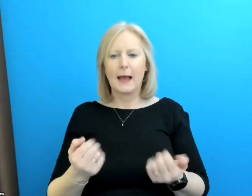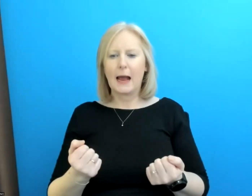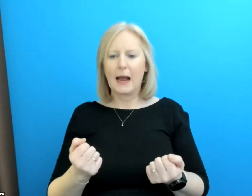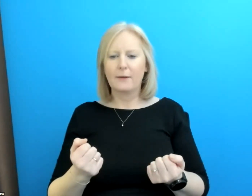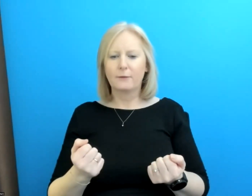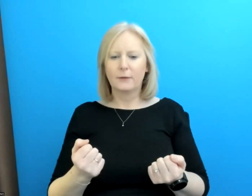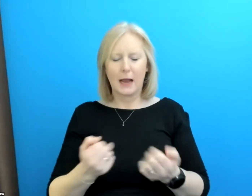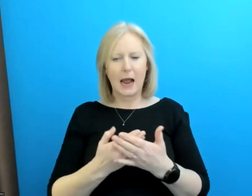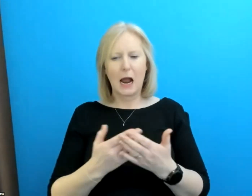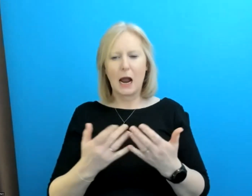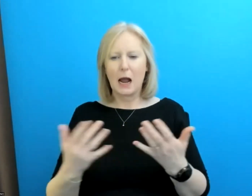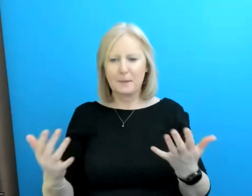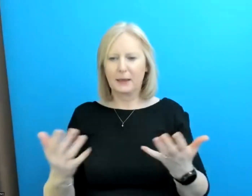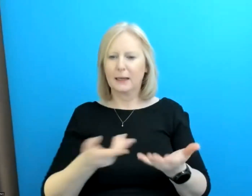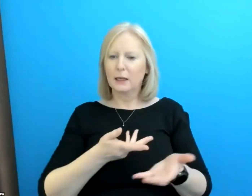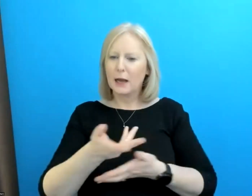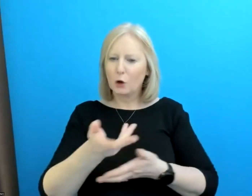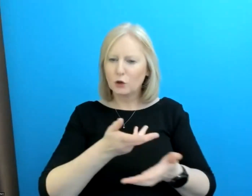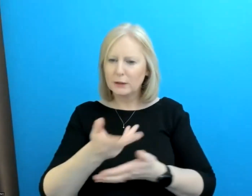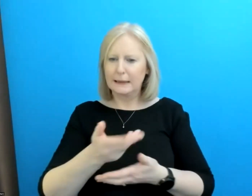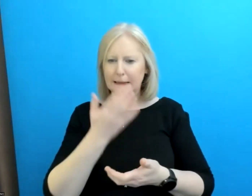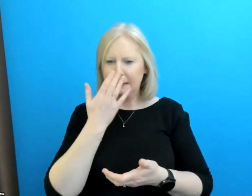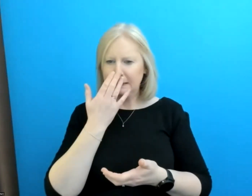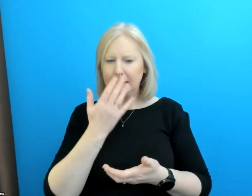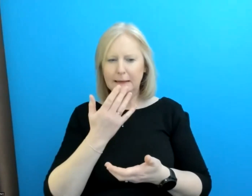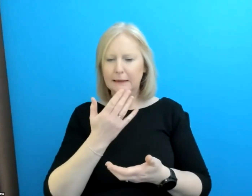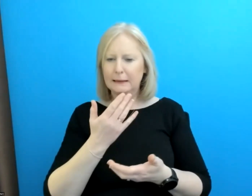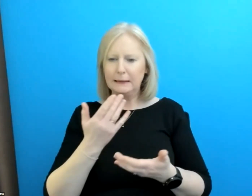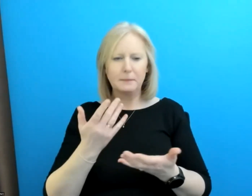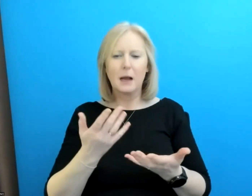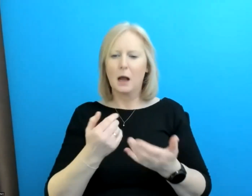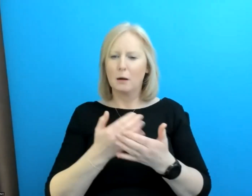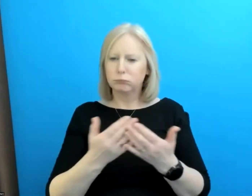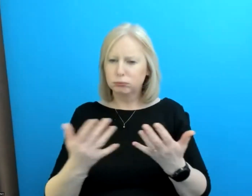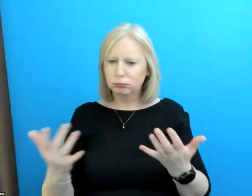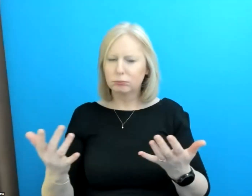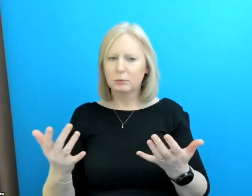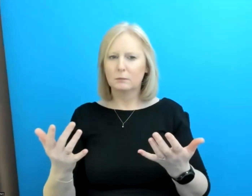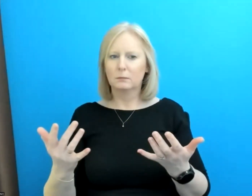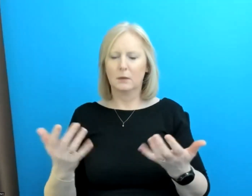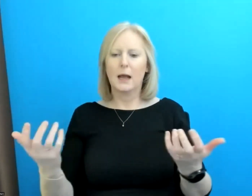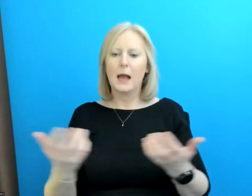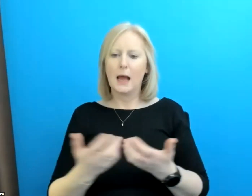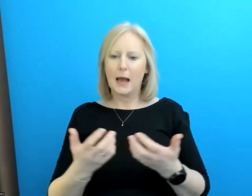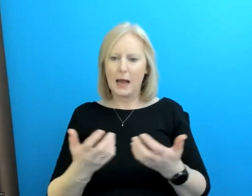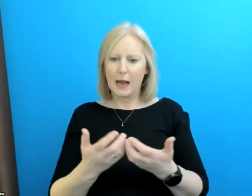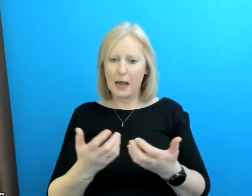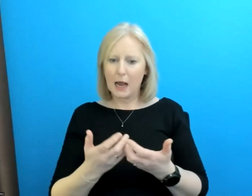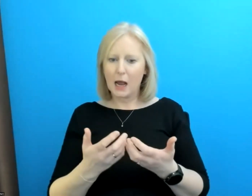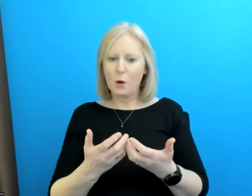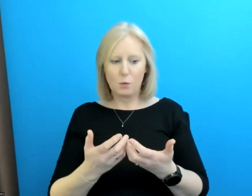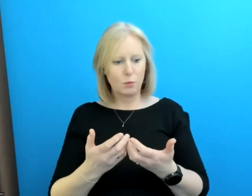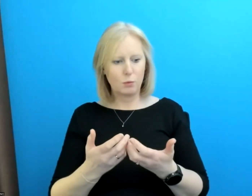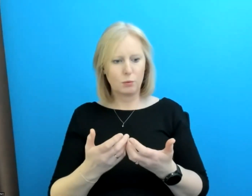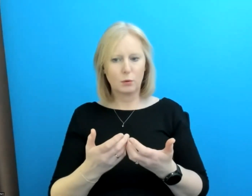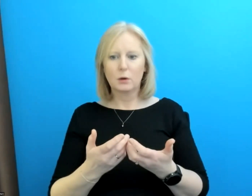of consultation that takes place, and then it's actually showing how that's making a difference,